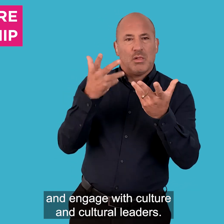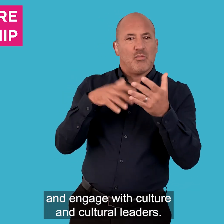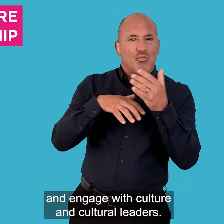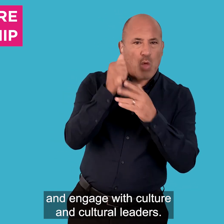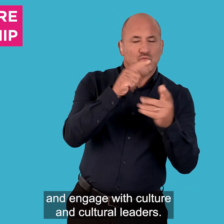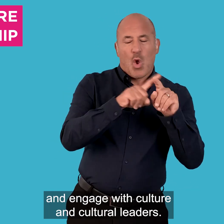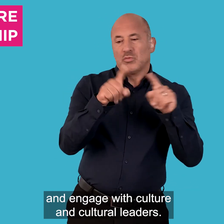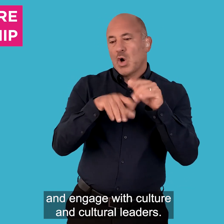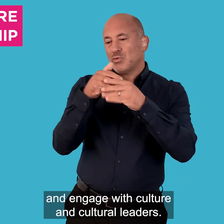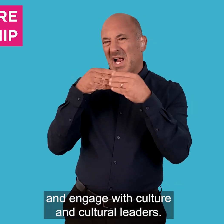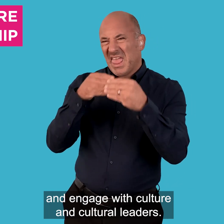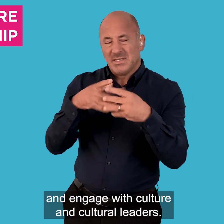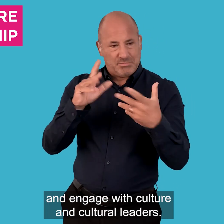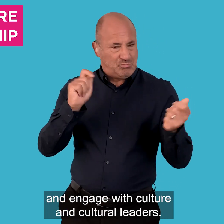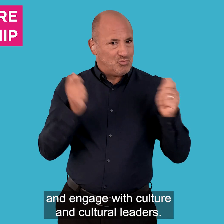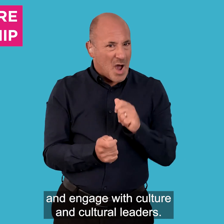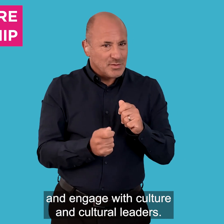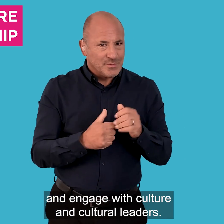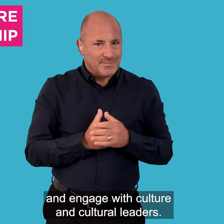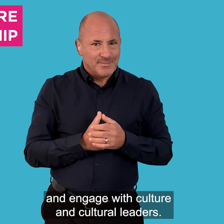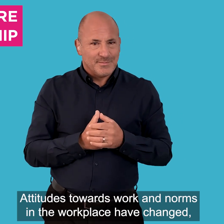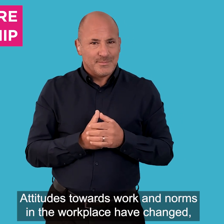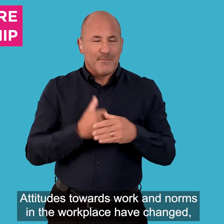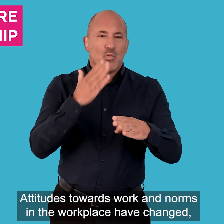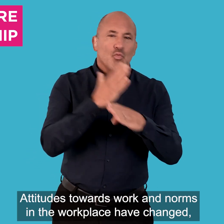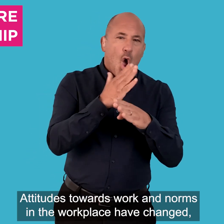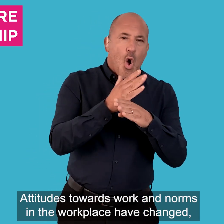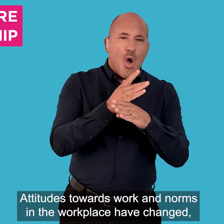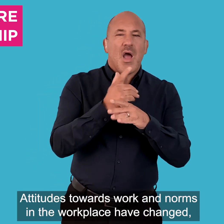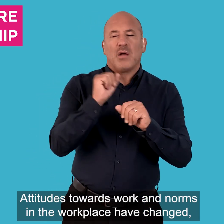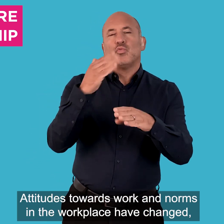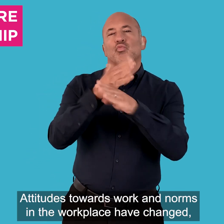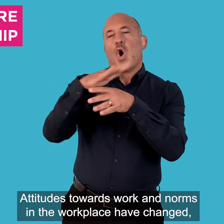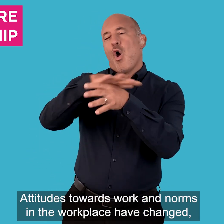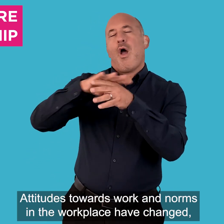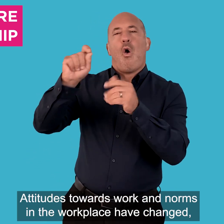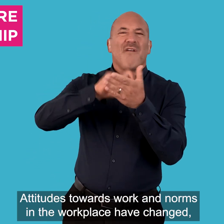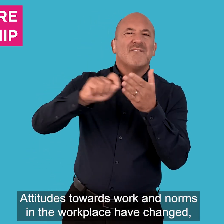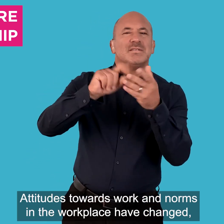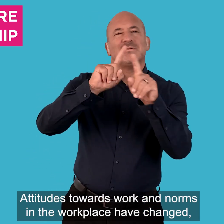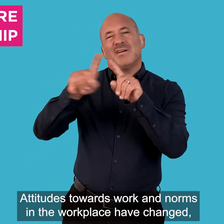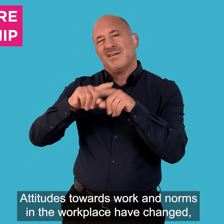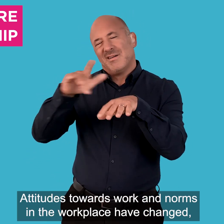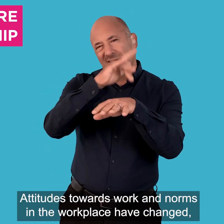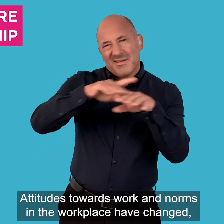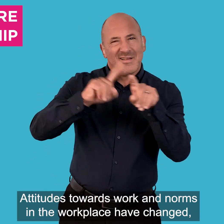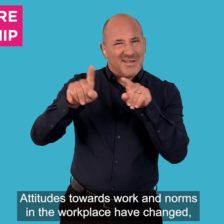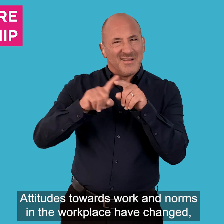and engage with culture and cultural leaders. Attitudes towards work and norms in the workplace have